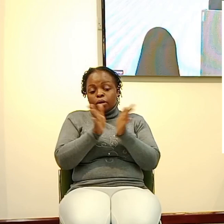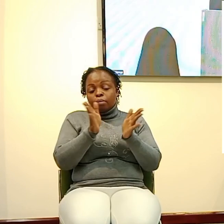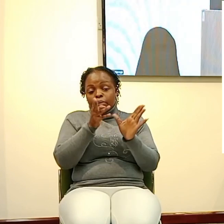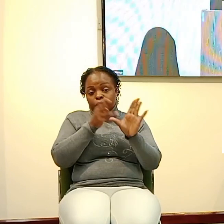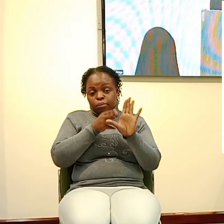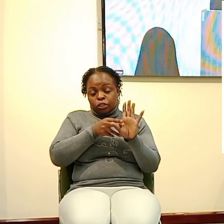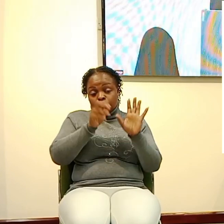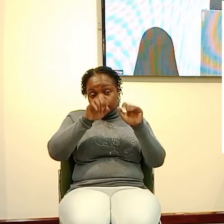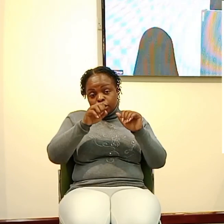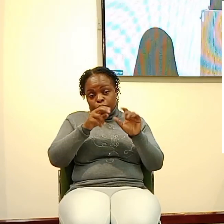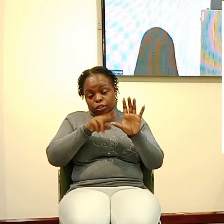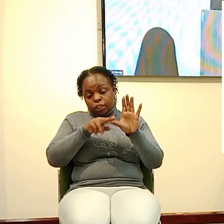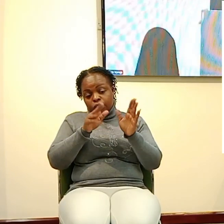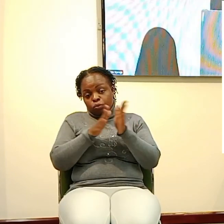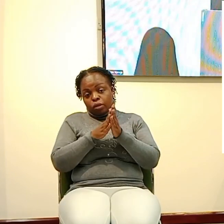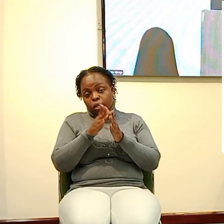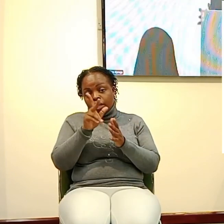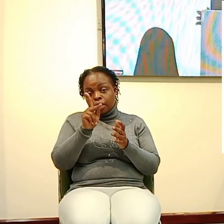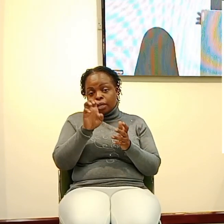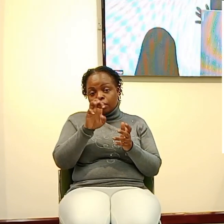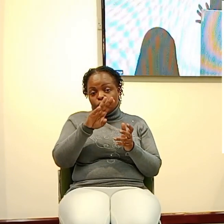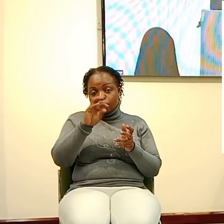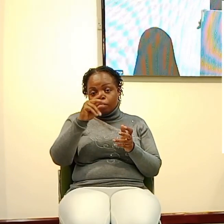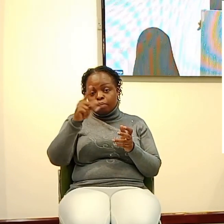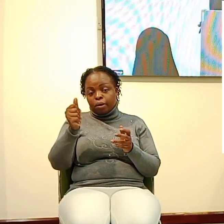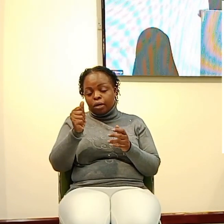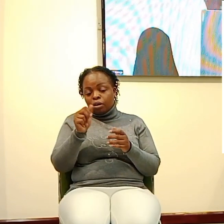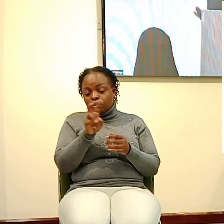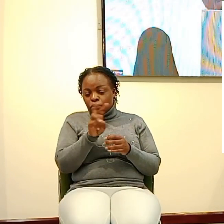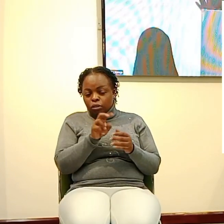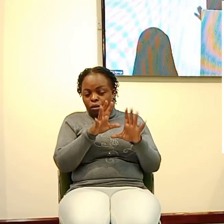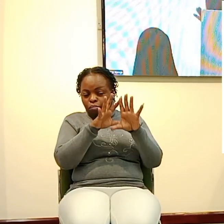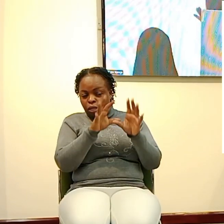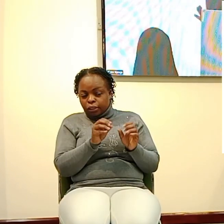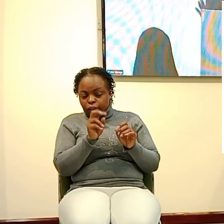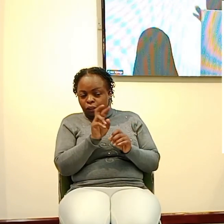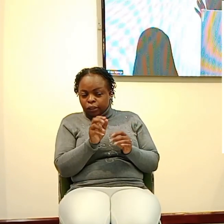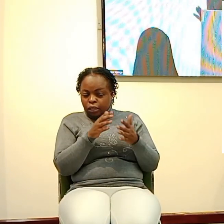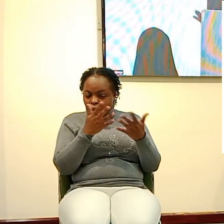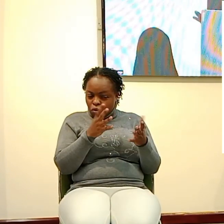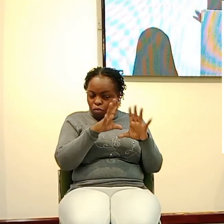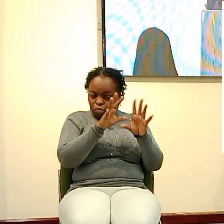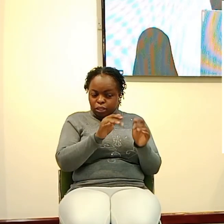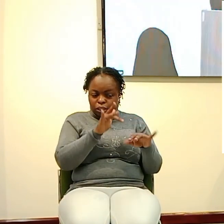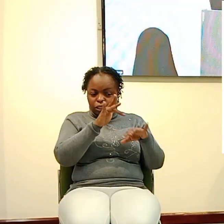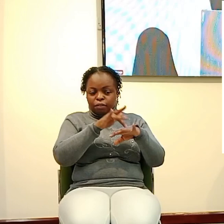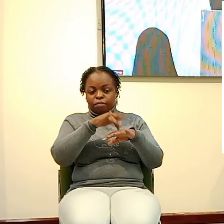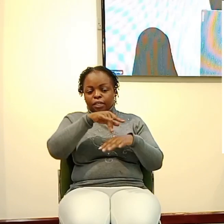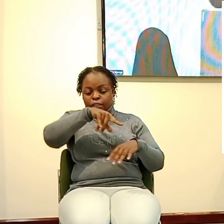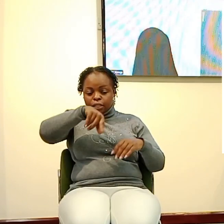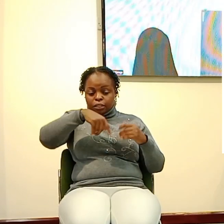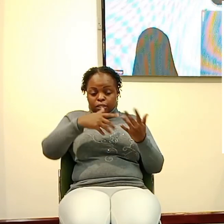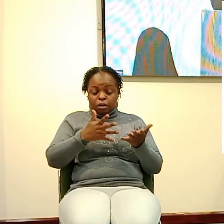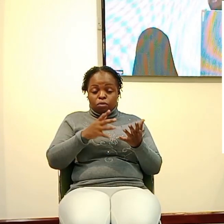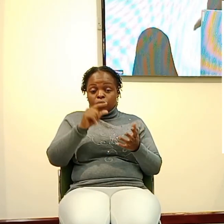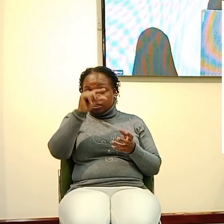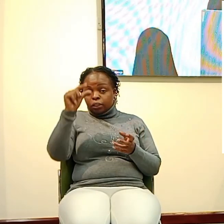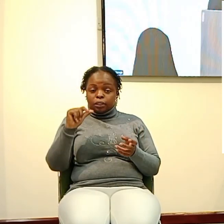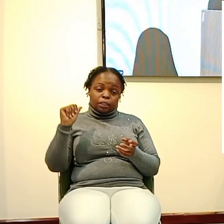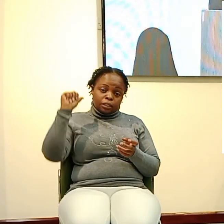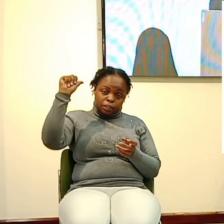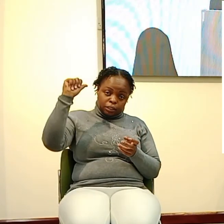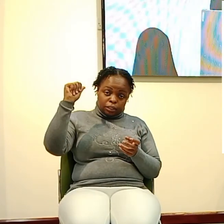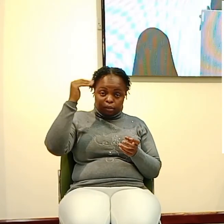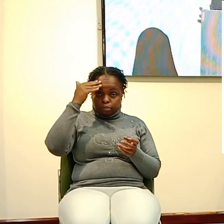with KEWOPA to look at budgets and look at how those budgets would affect us. Gen Z,